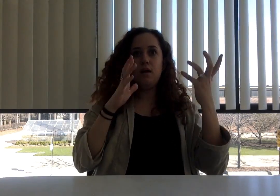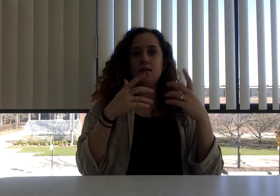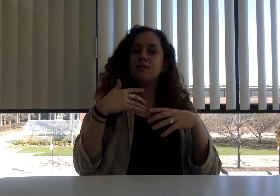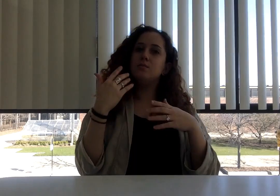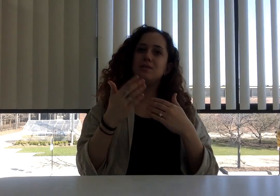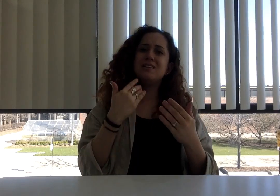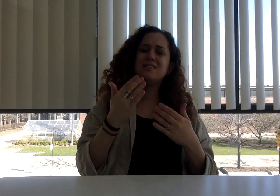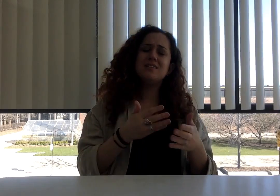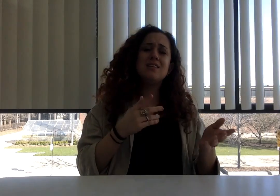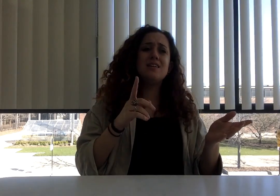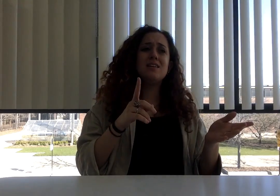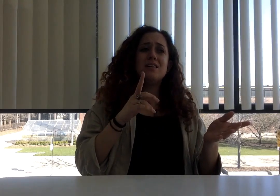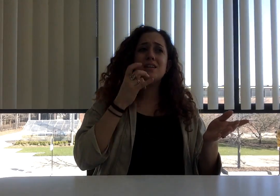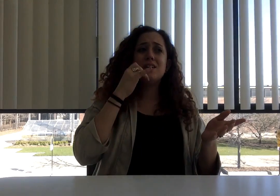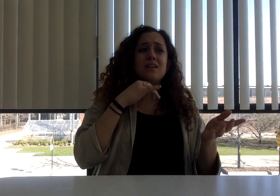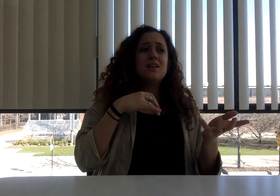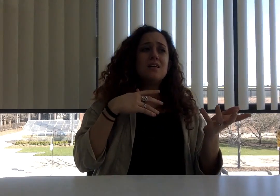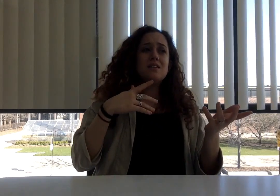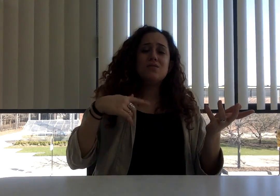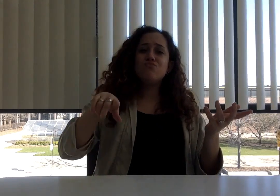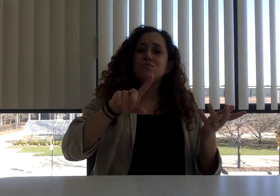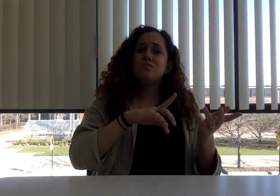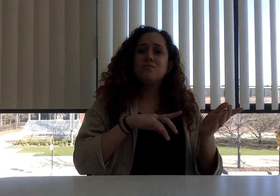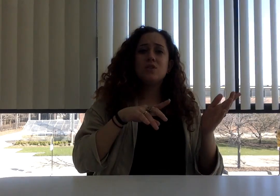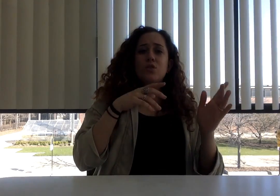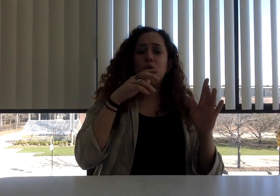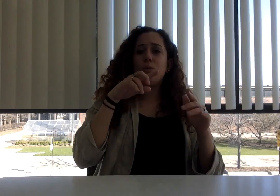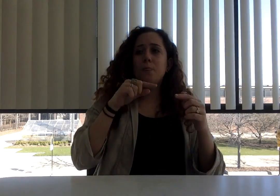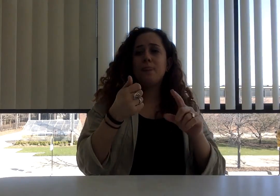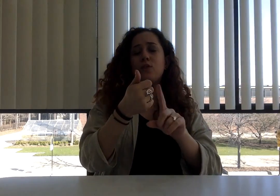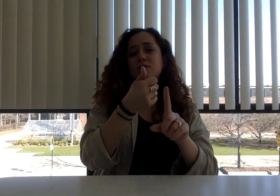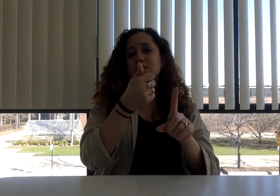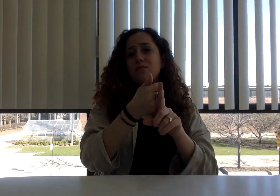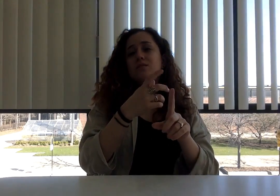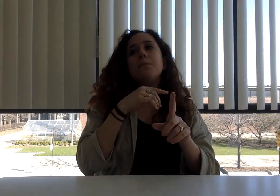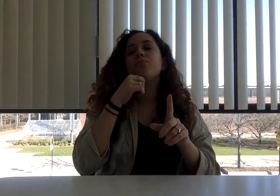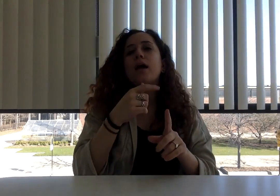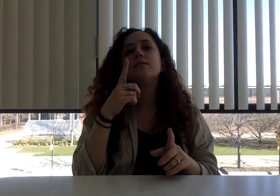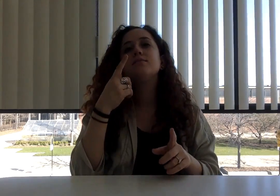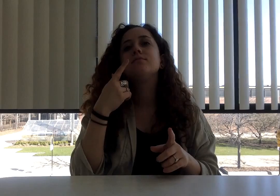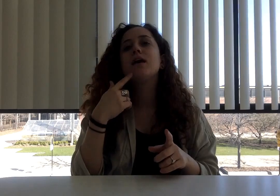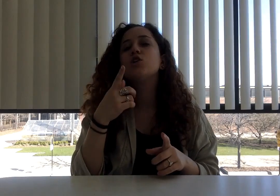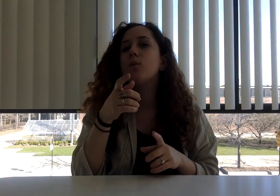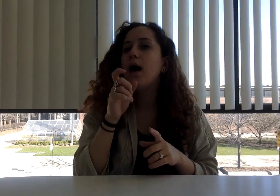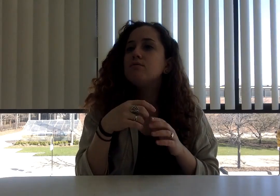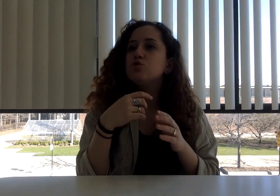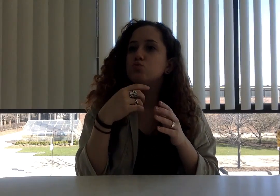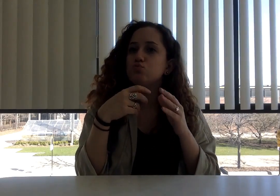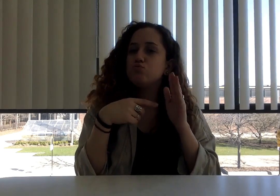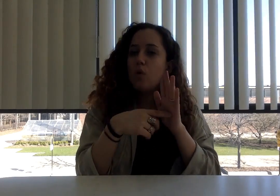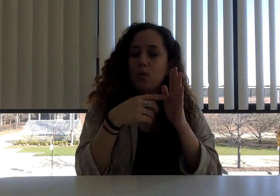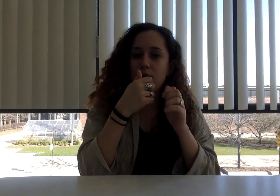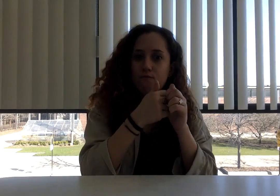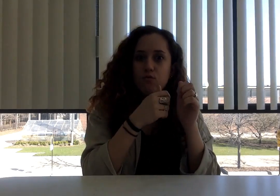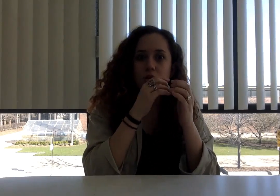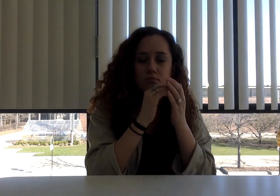killing your own selves. So I'm not saying that you need to show every single step all of the time, but if you're one that's tired of losing